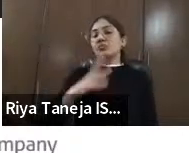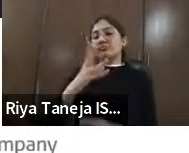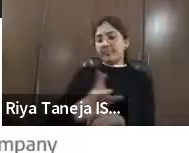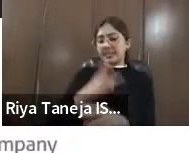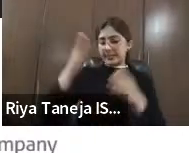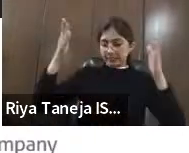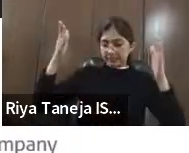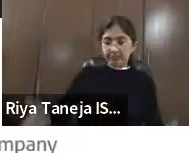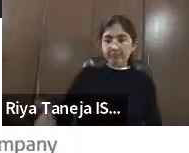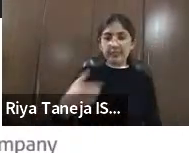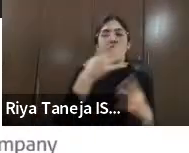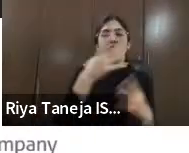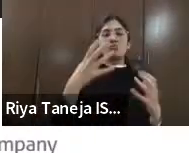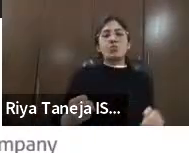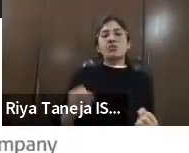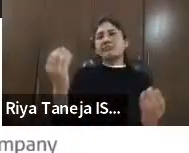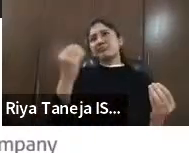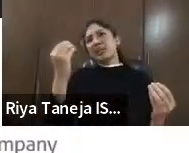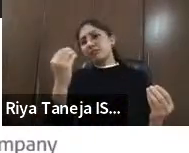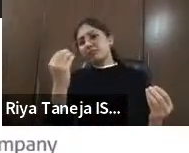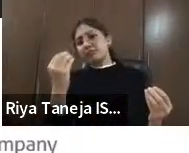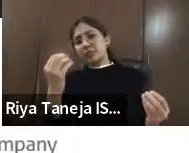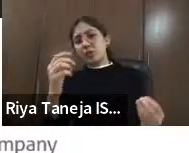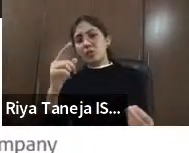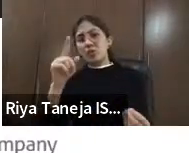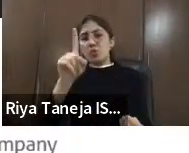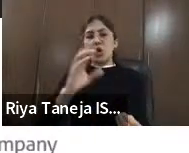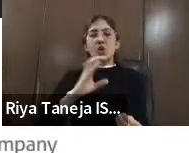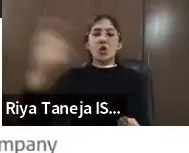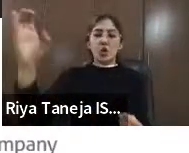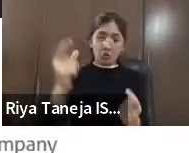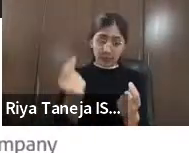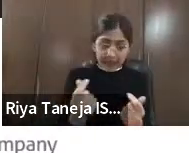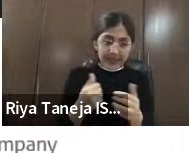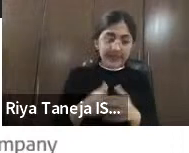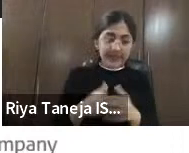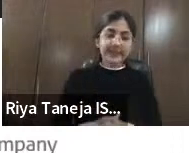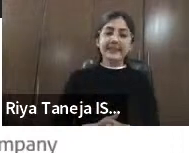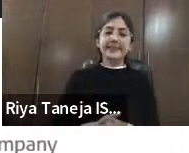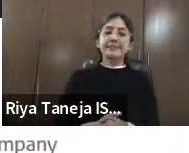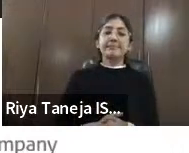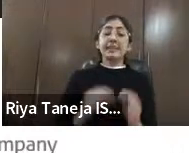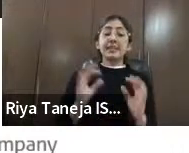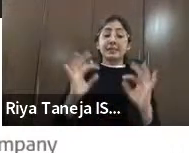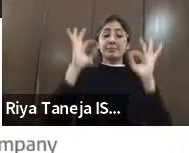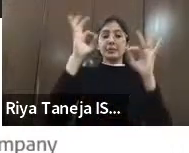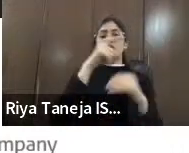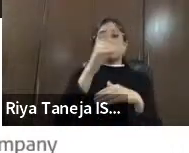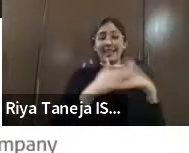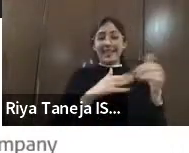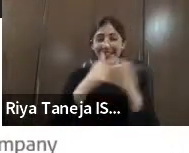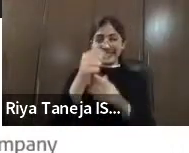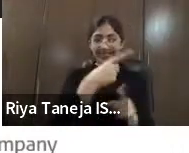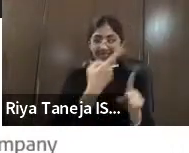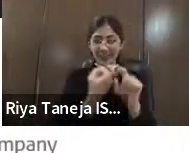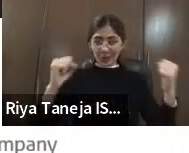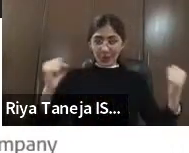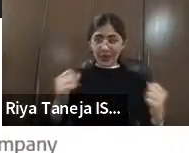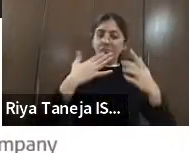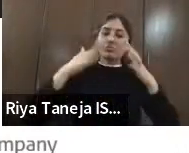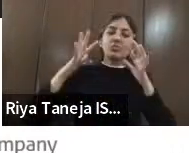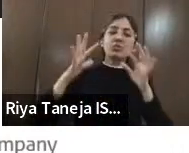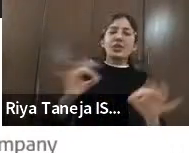earn a turnover of about 1 crore rupees. Special Hands of Kashmir is a ray of hope